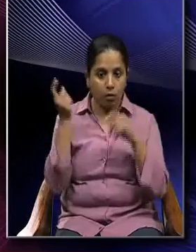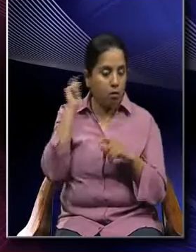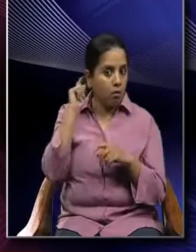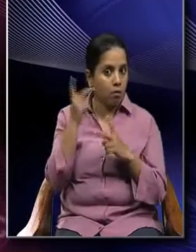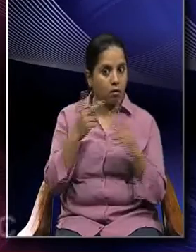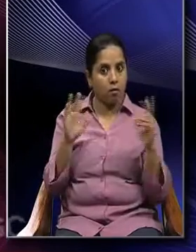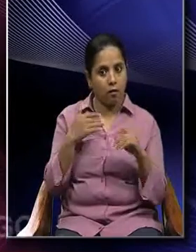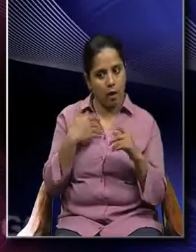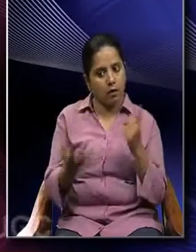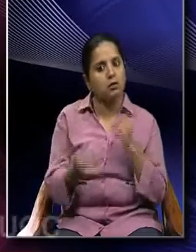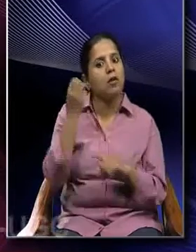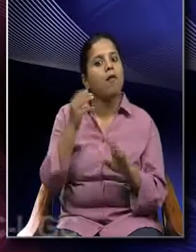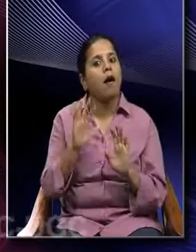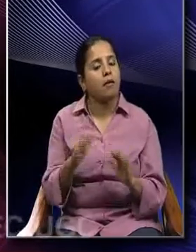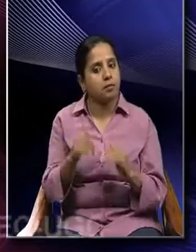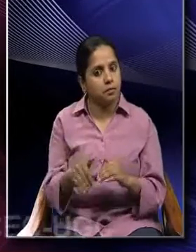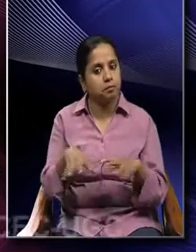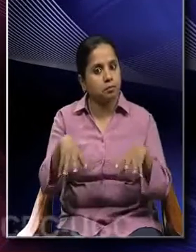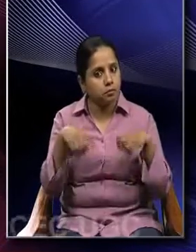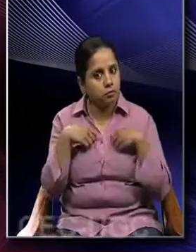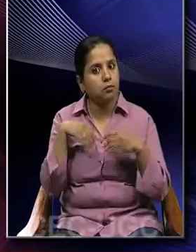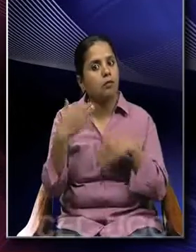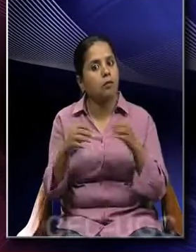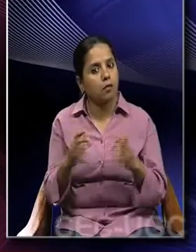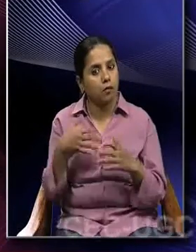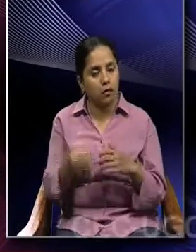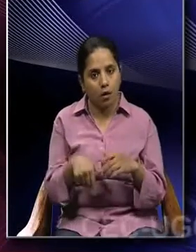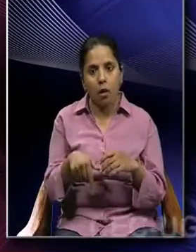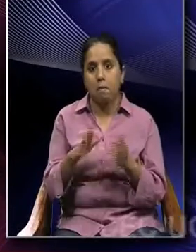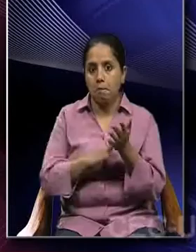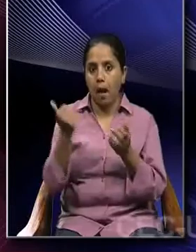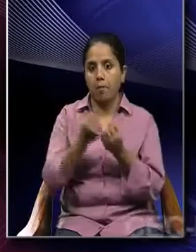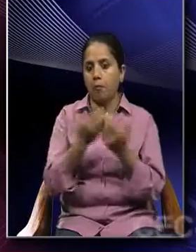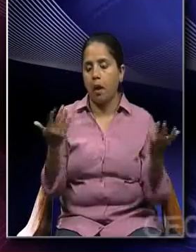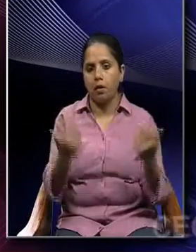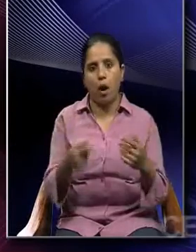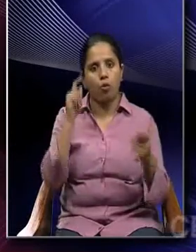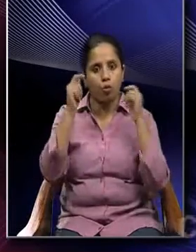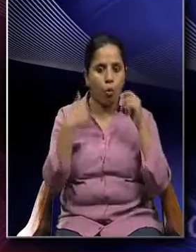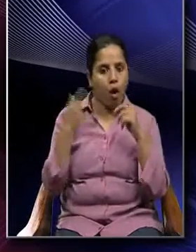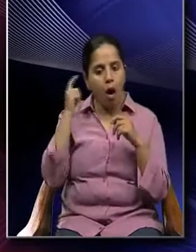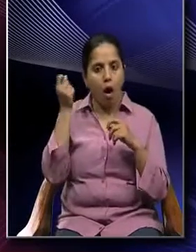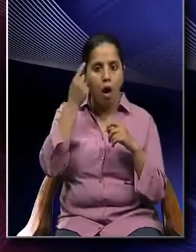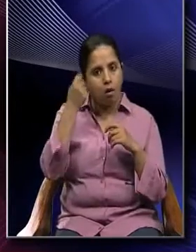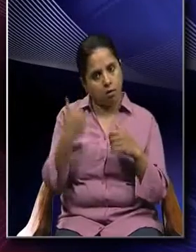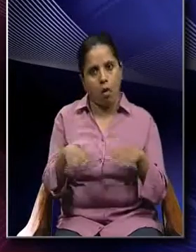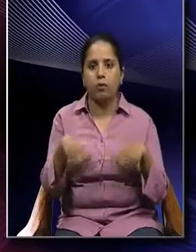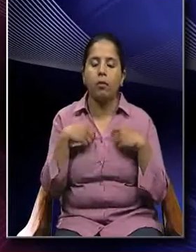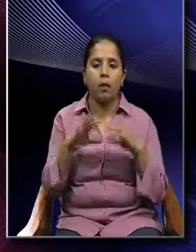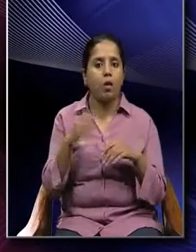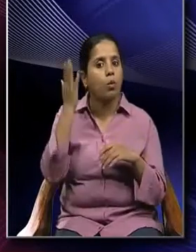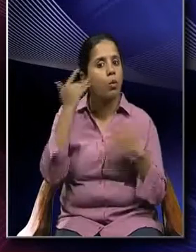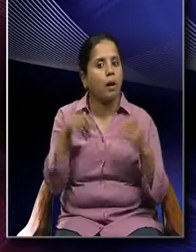also received acceptance. Majority of the managers, they are accepting the role of intuition, because there are